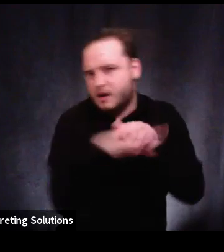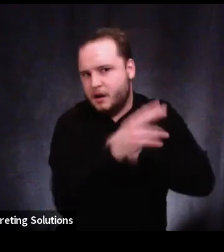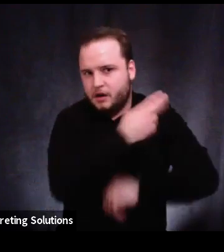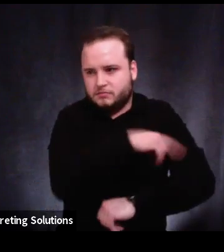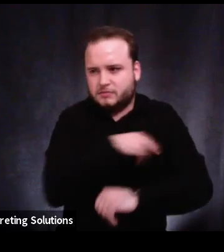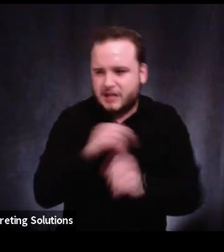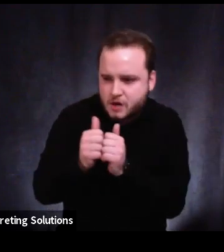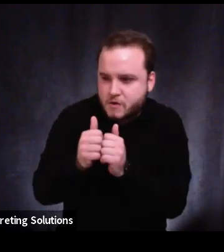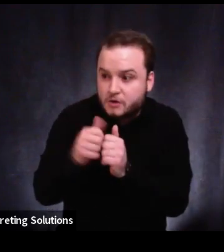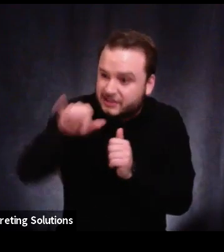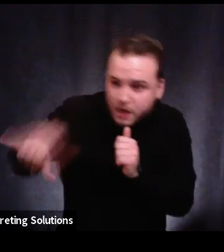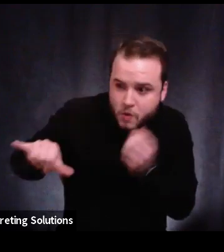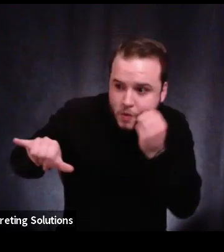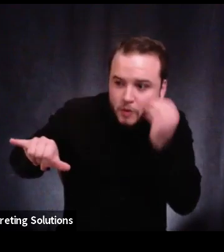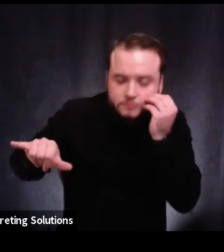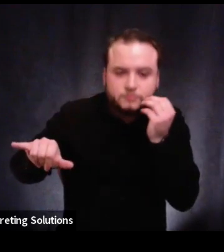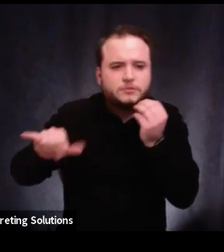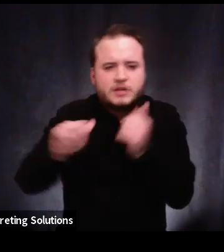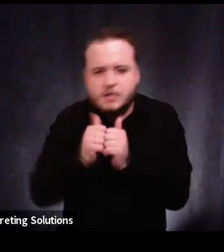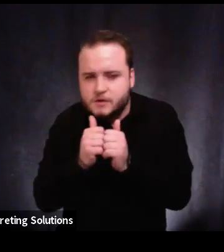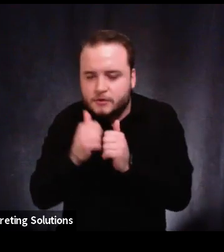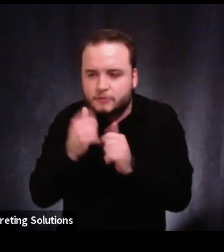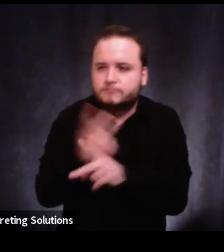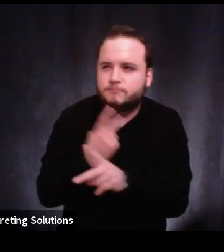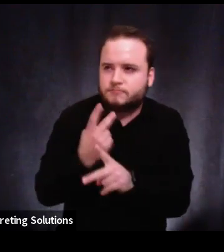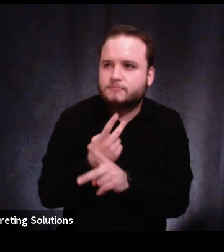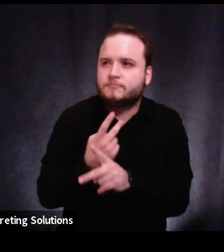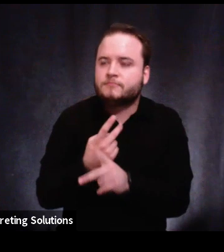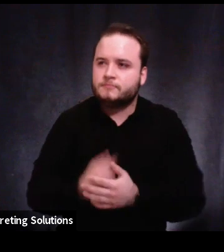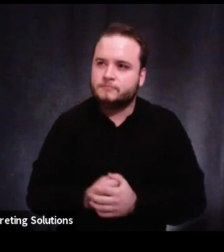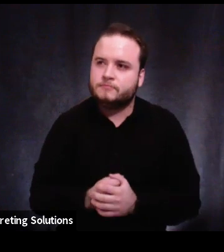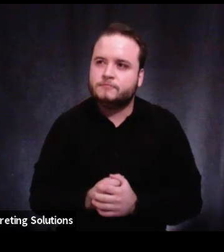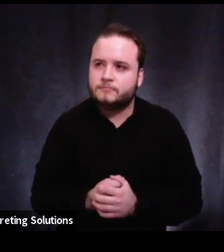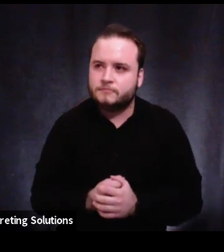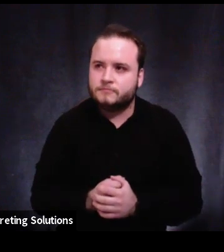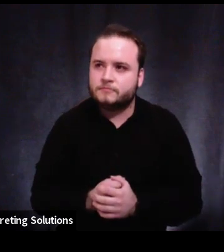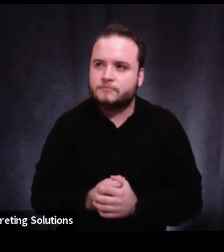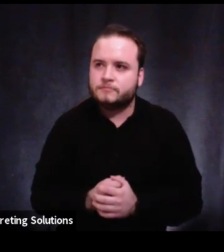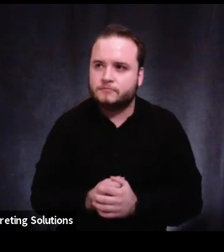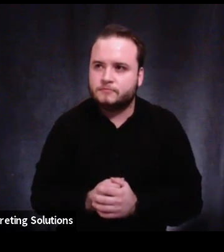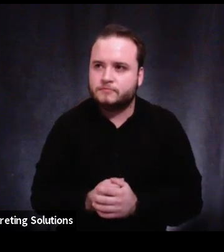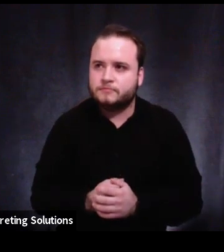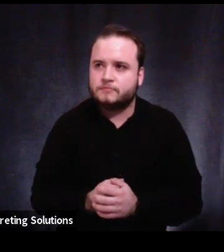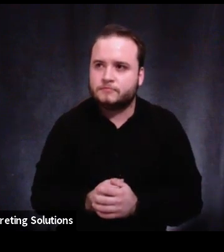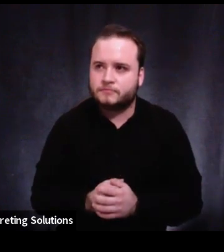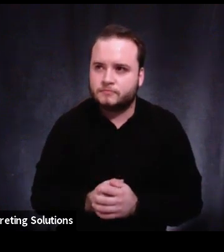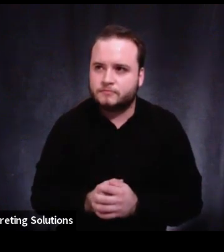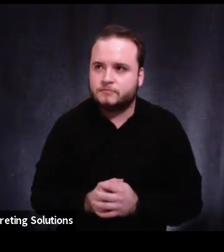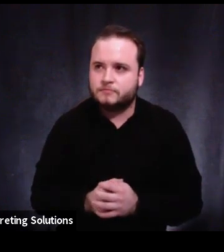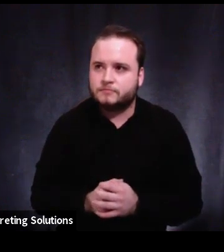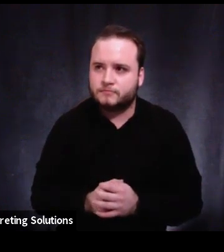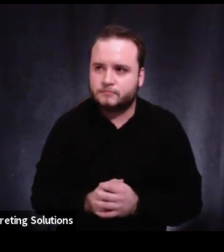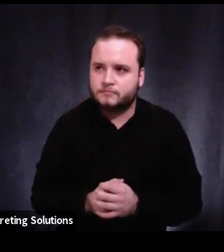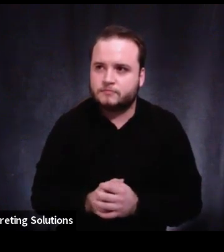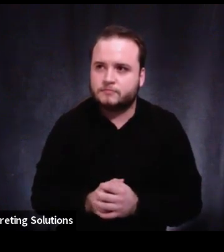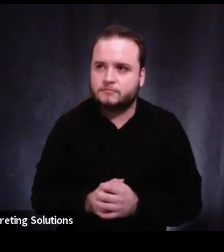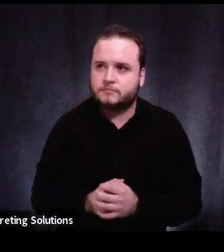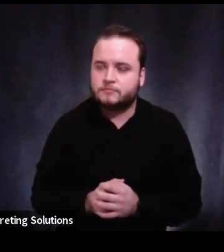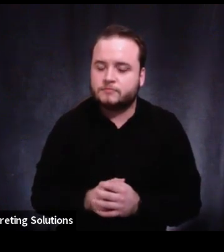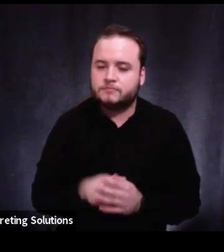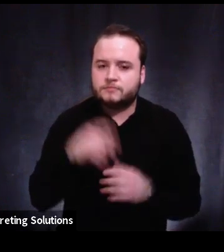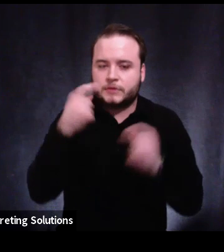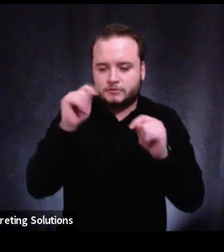we the way we put this together was to say 30 days after peak mortality has been reached.